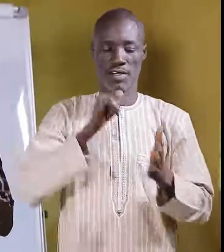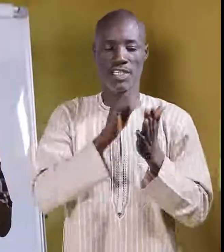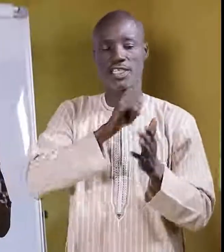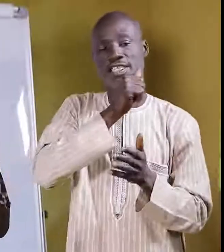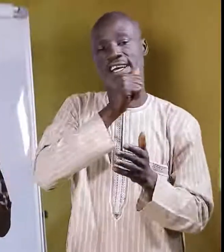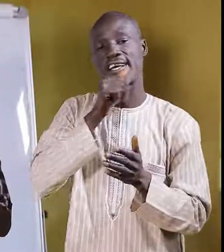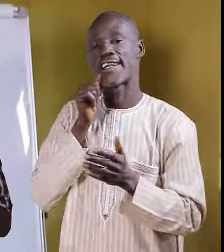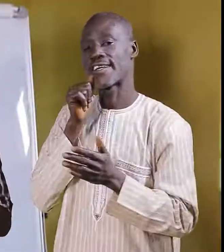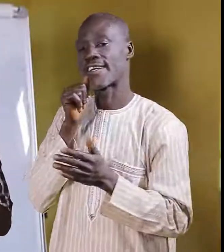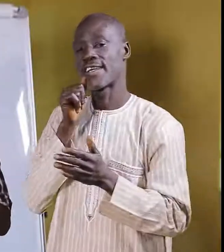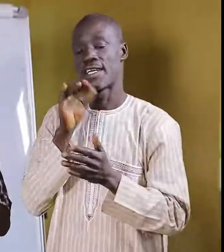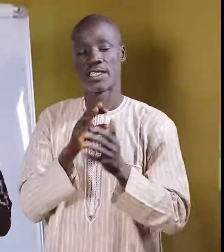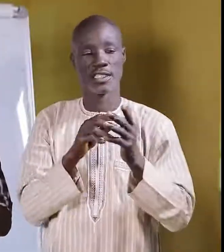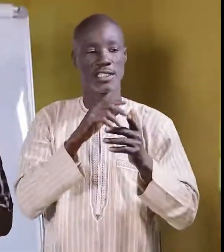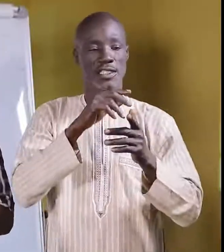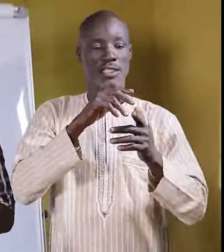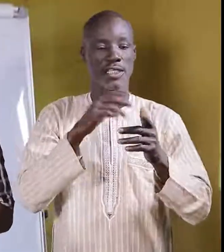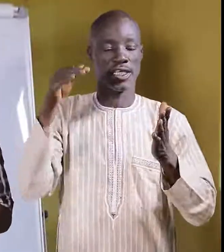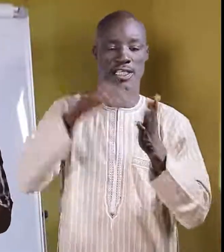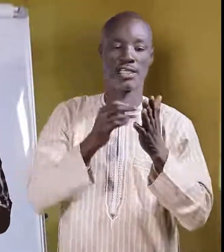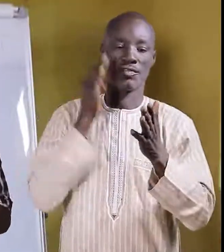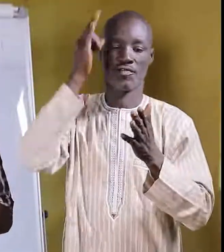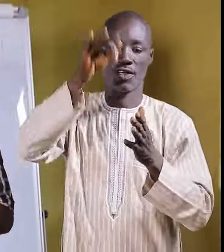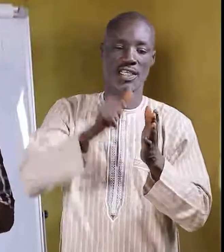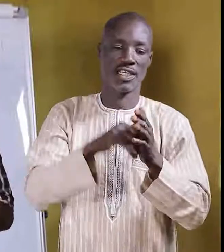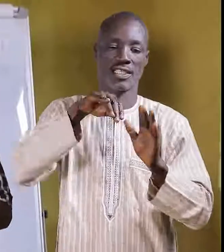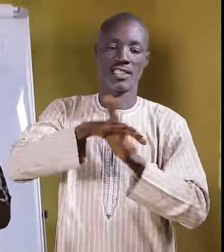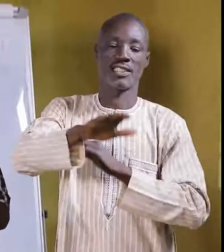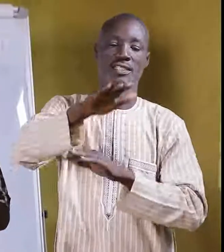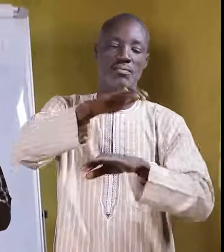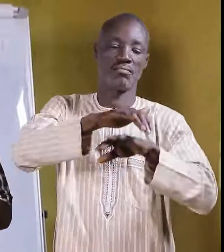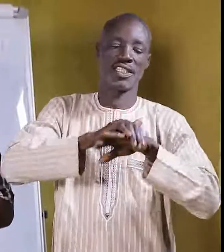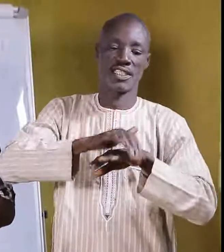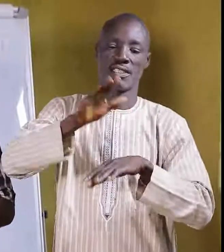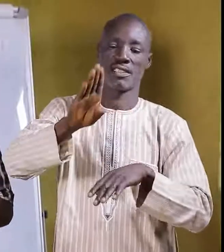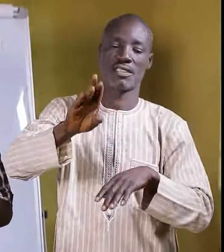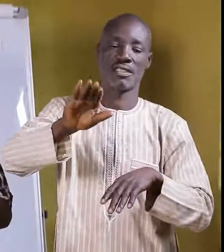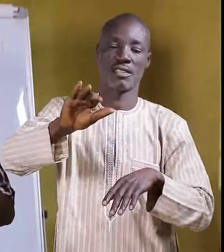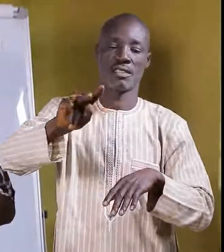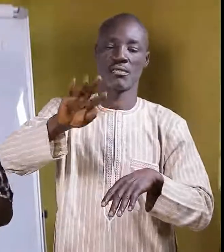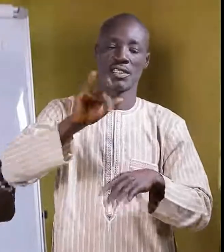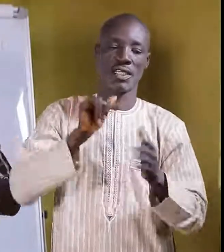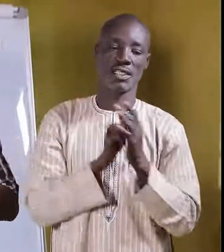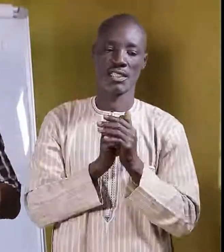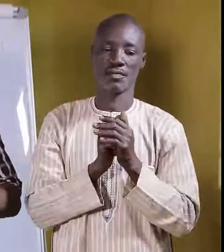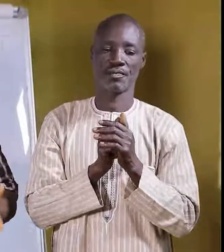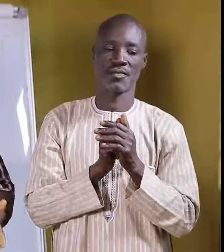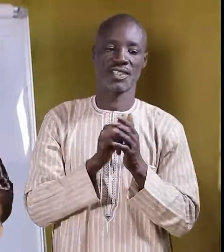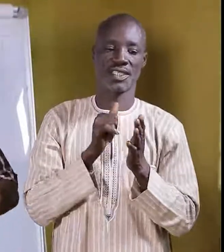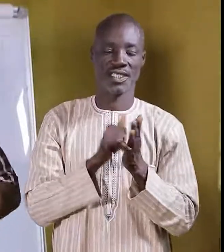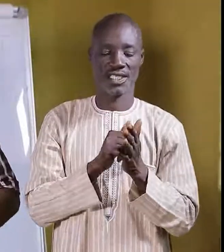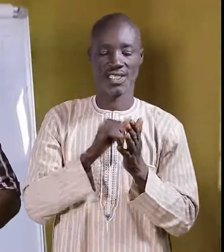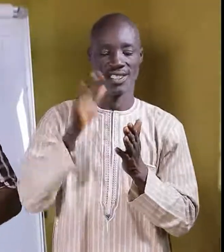So he now went further to say that in Britain, his forecast of disaster or doom did not come